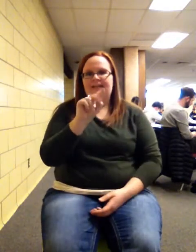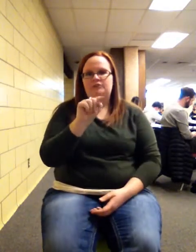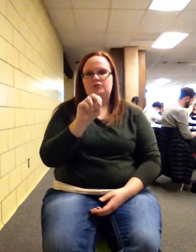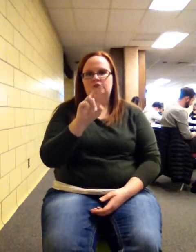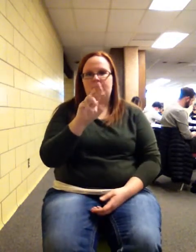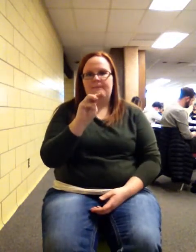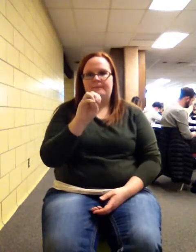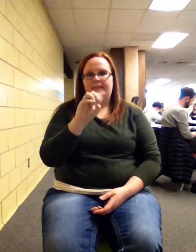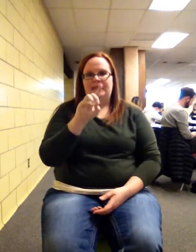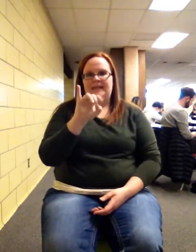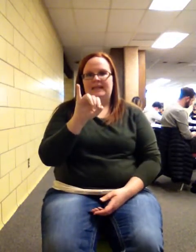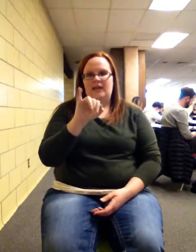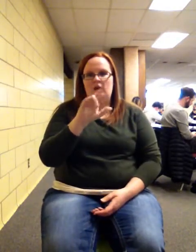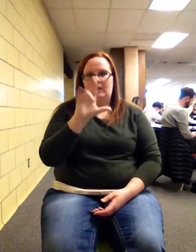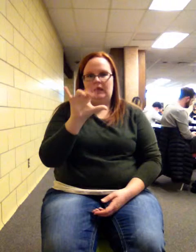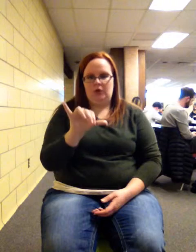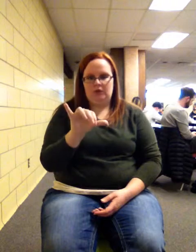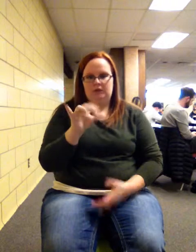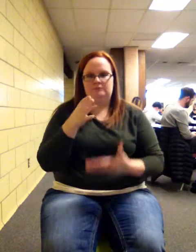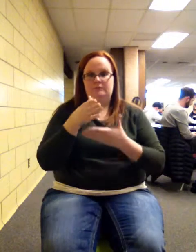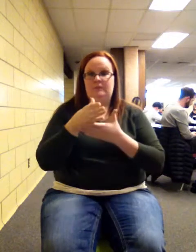in between the saver and the company.